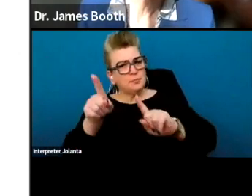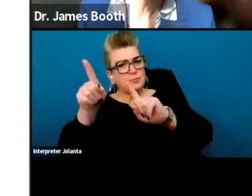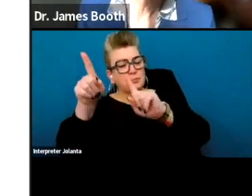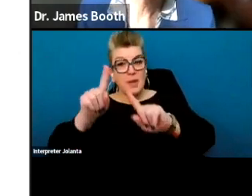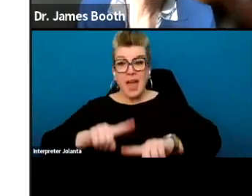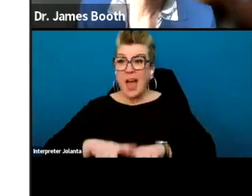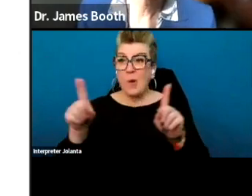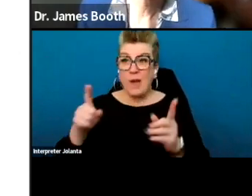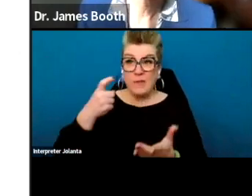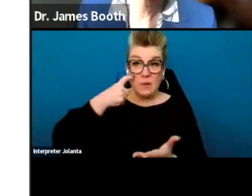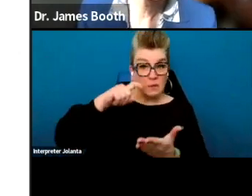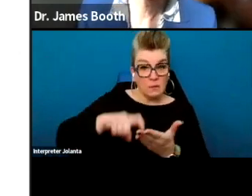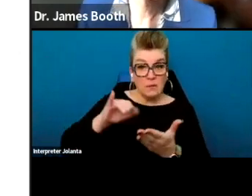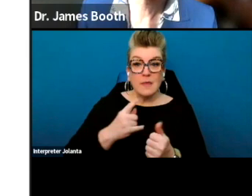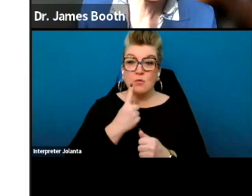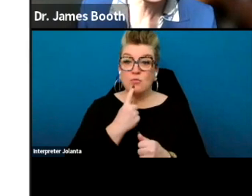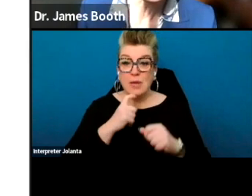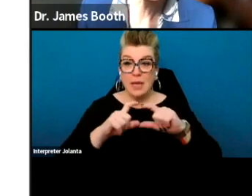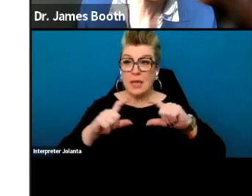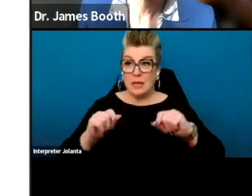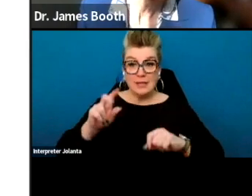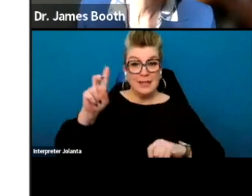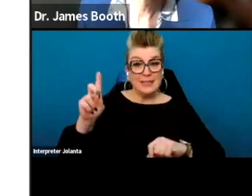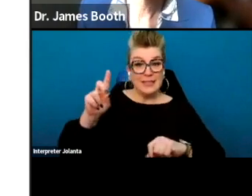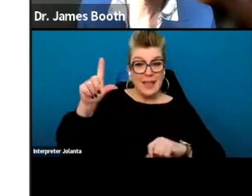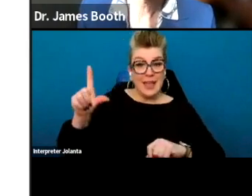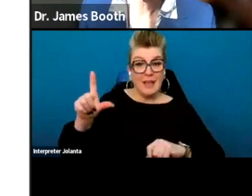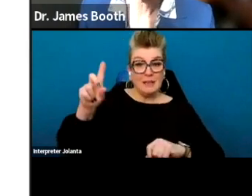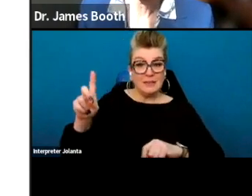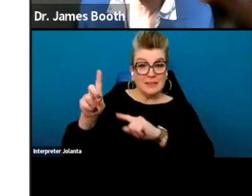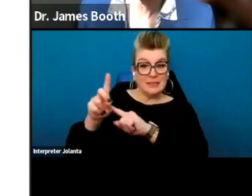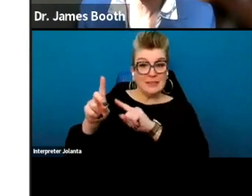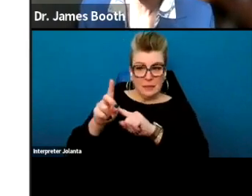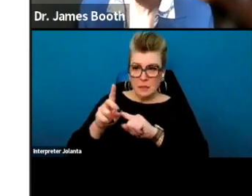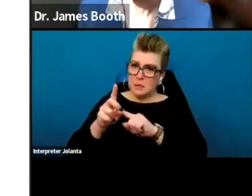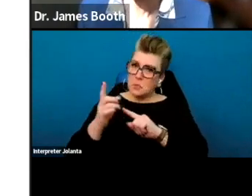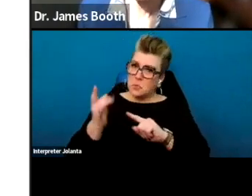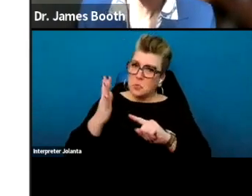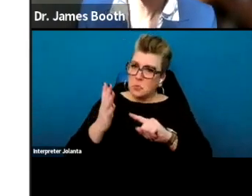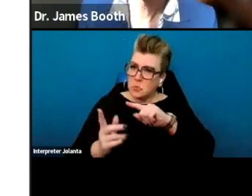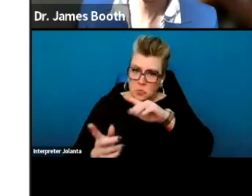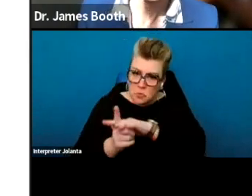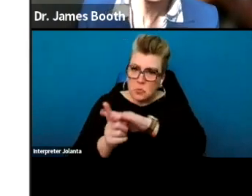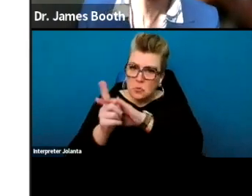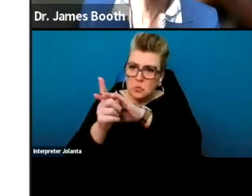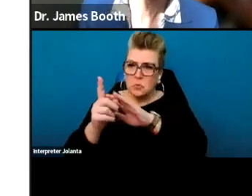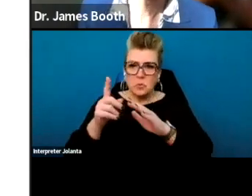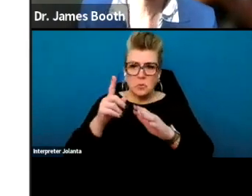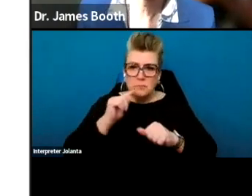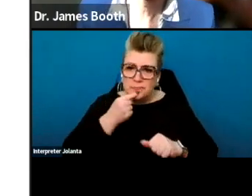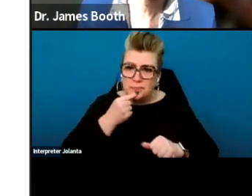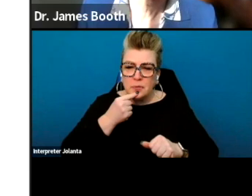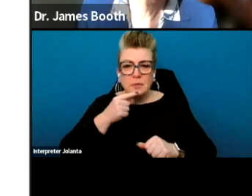However, if you look at this, if you look at DLD, given its severity, DLD does not receive